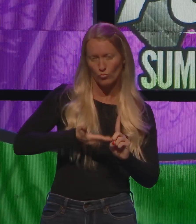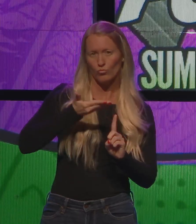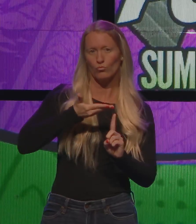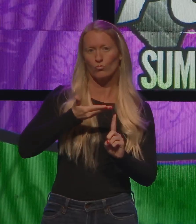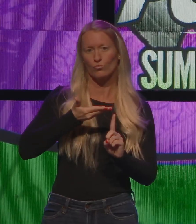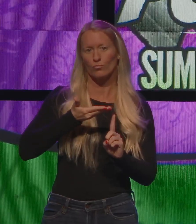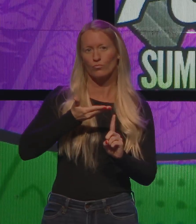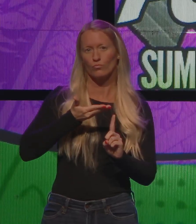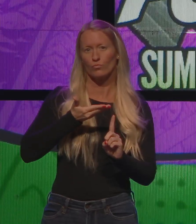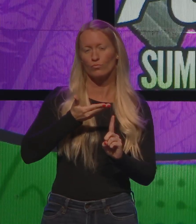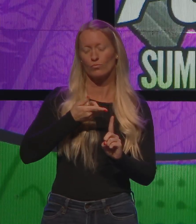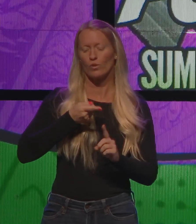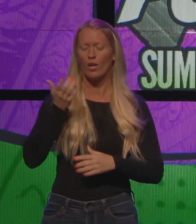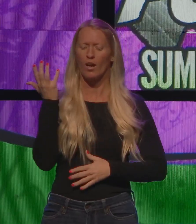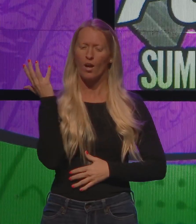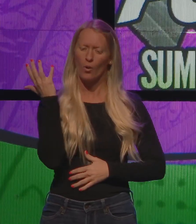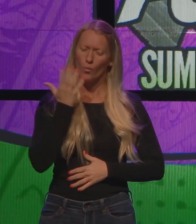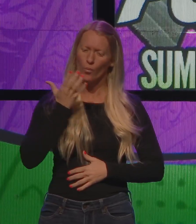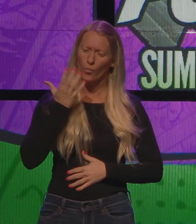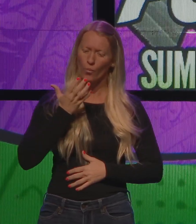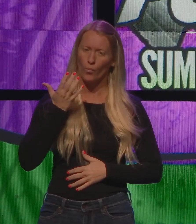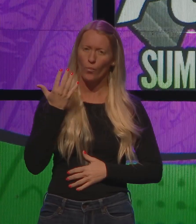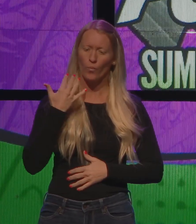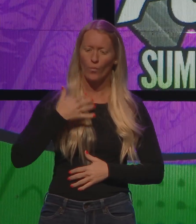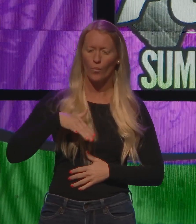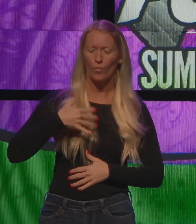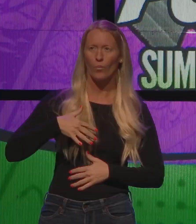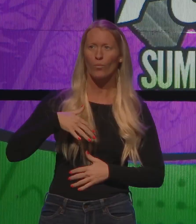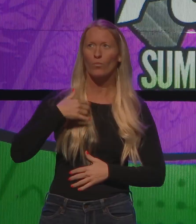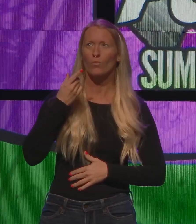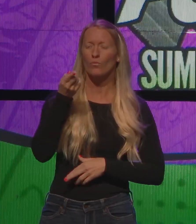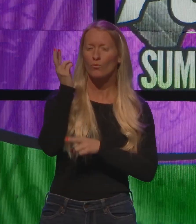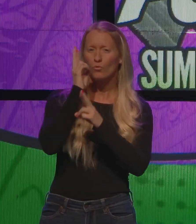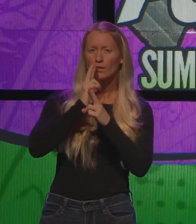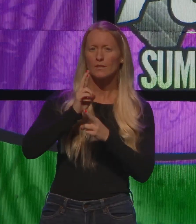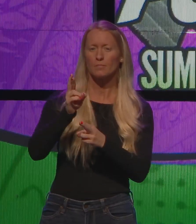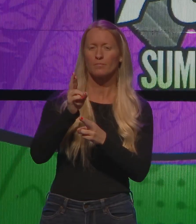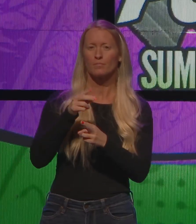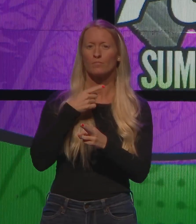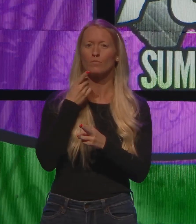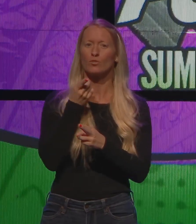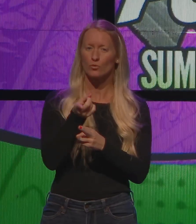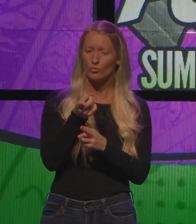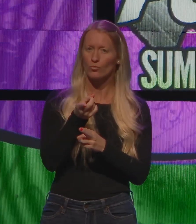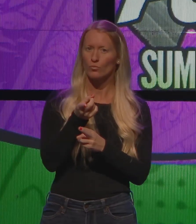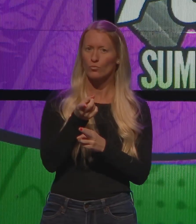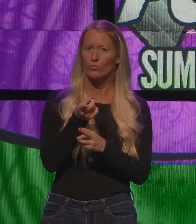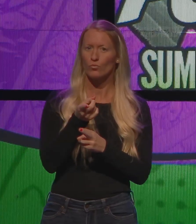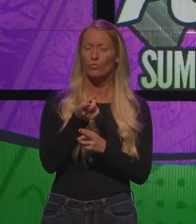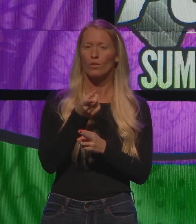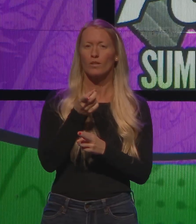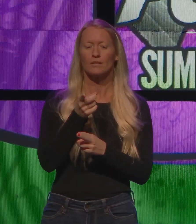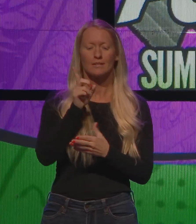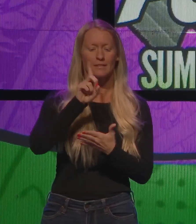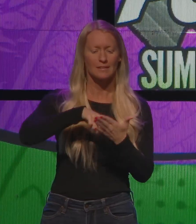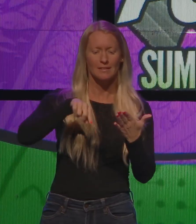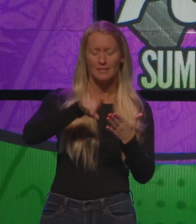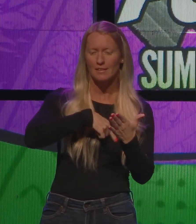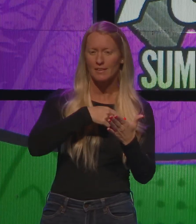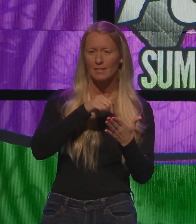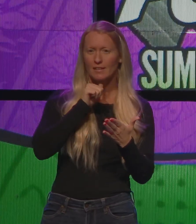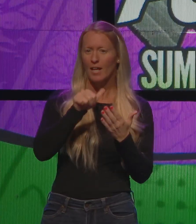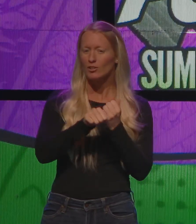To stand in awe of you. Not criticize, not say, this should be better, I should have done. Don't should on